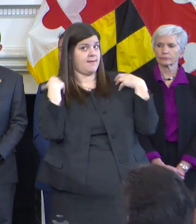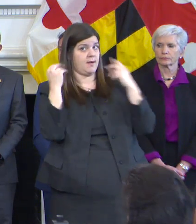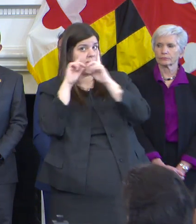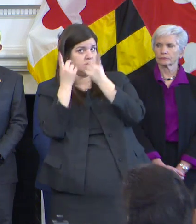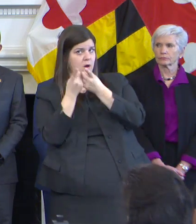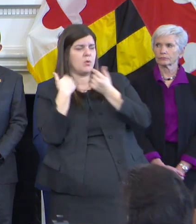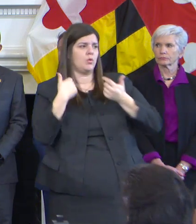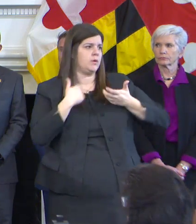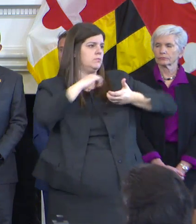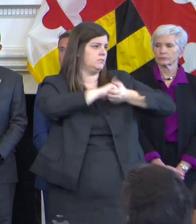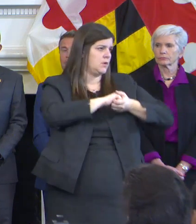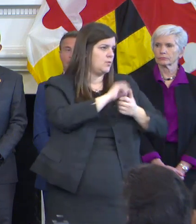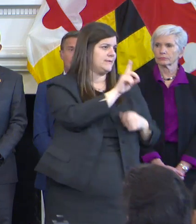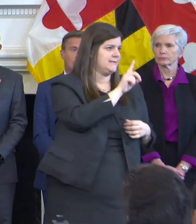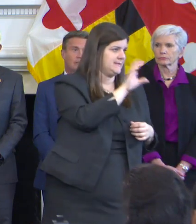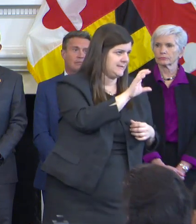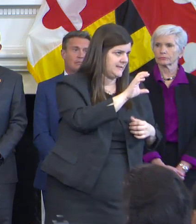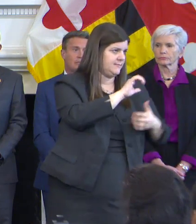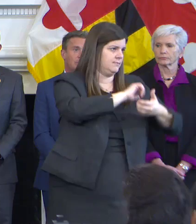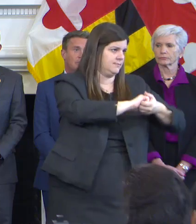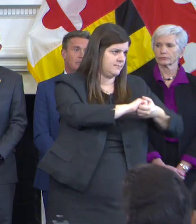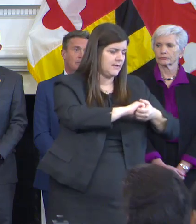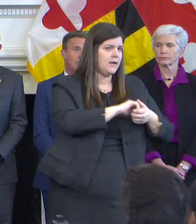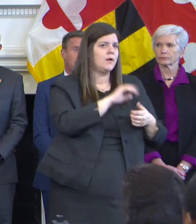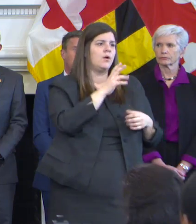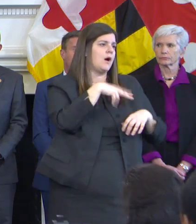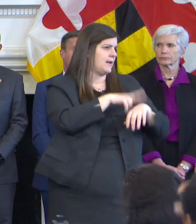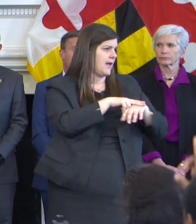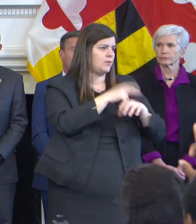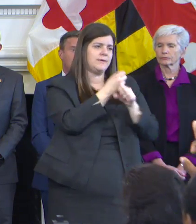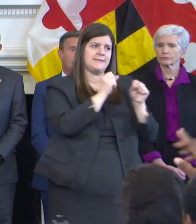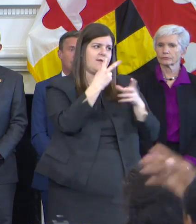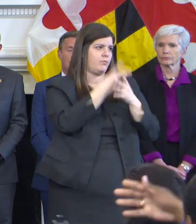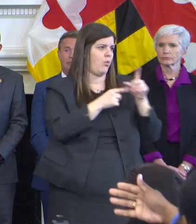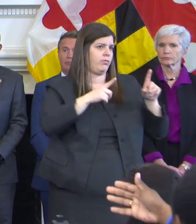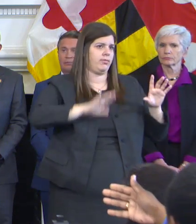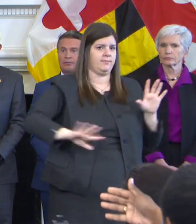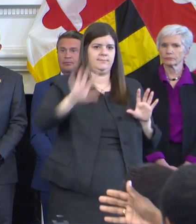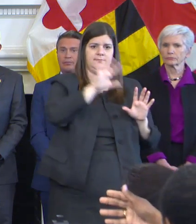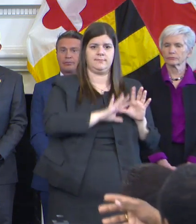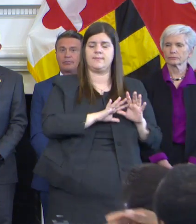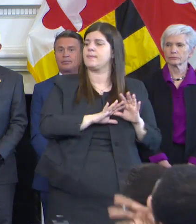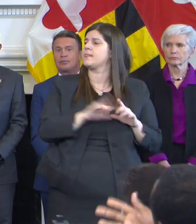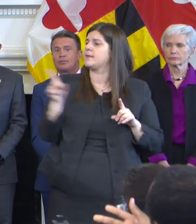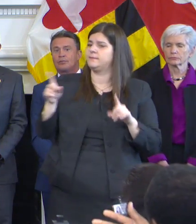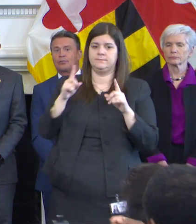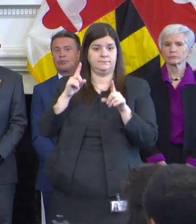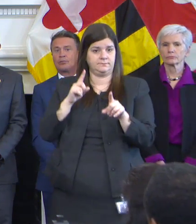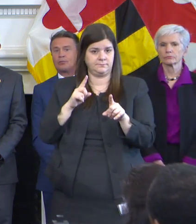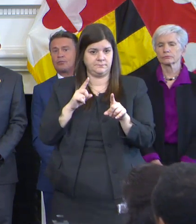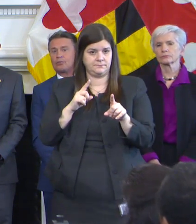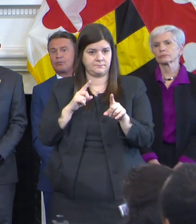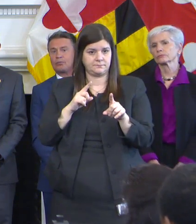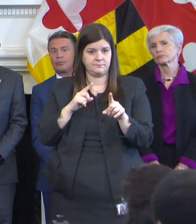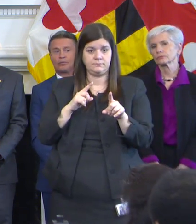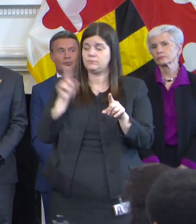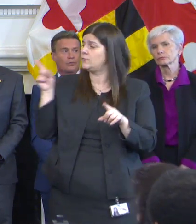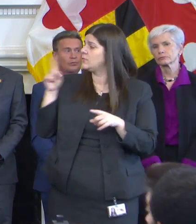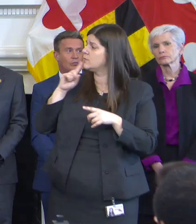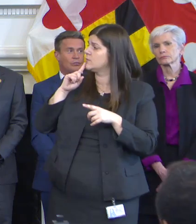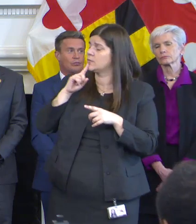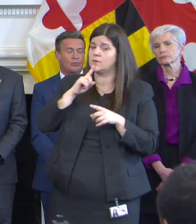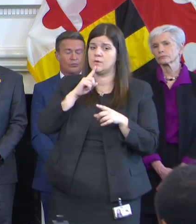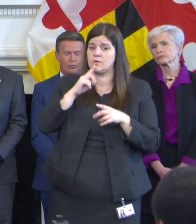of Marylanders and our neighbors in D.C. is important to us. Governor, the health department. Sorry. You mentioned about crazy rank law, and